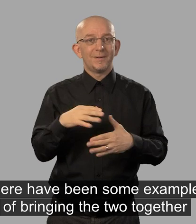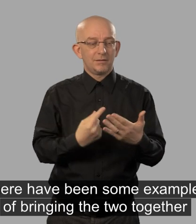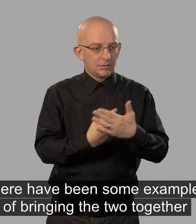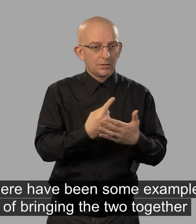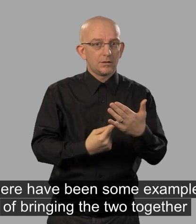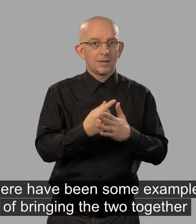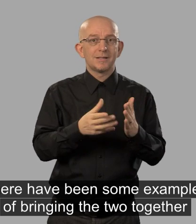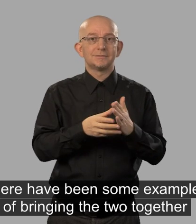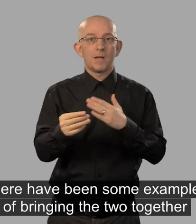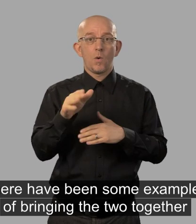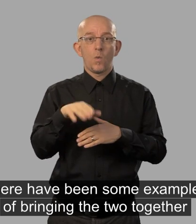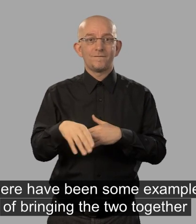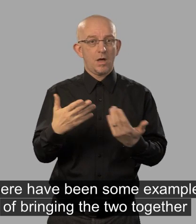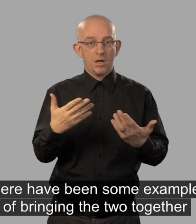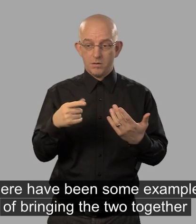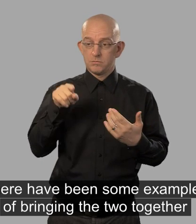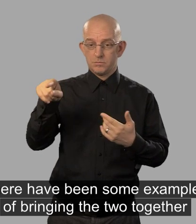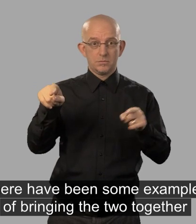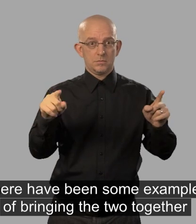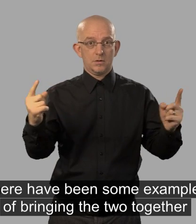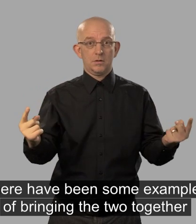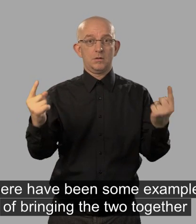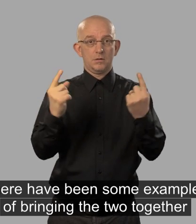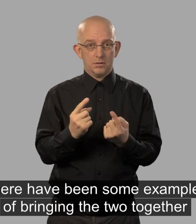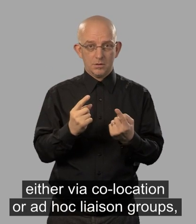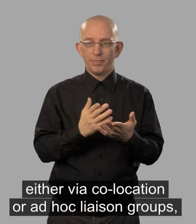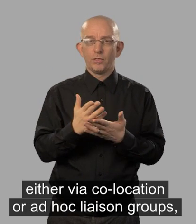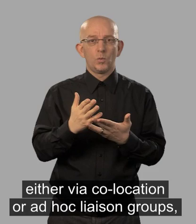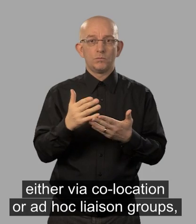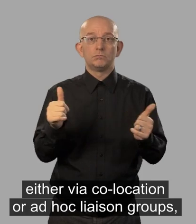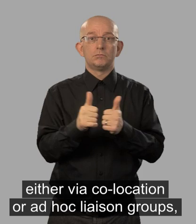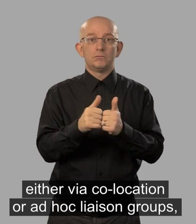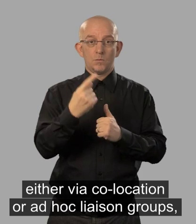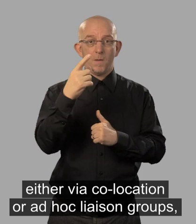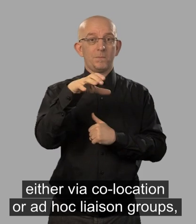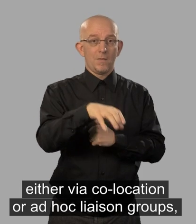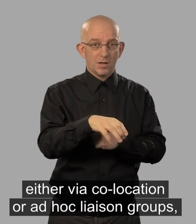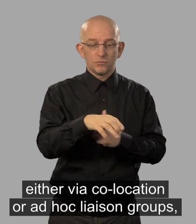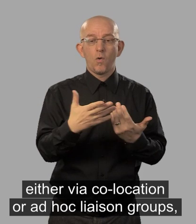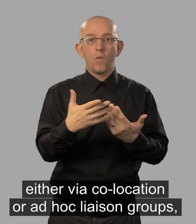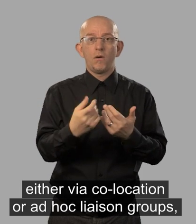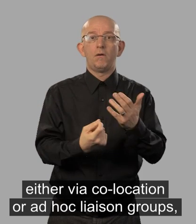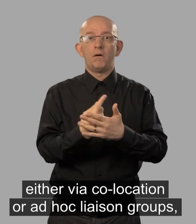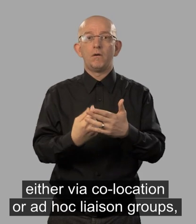the two together, either via co-location or ad hoc liaison